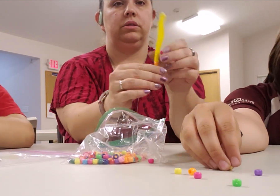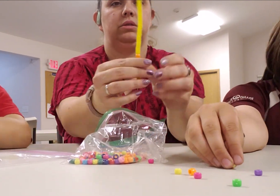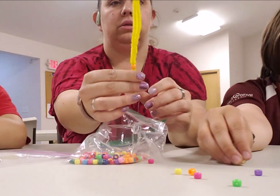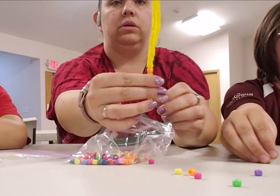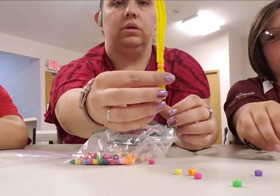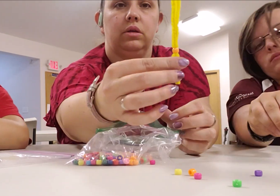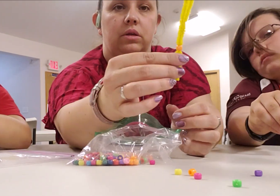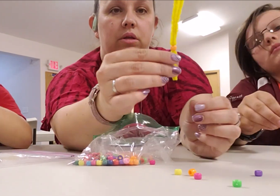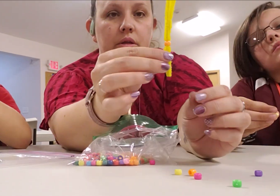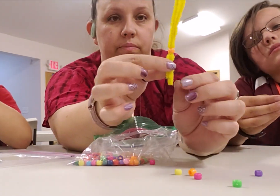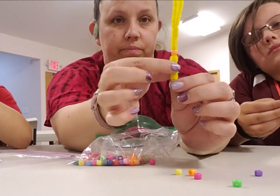ends